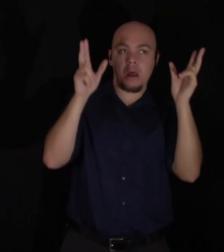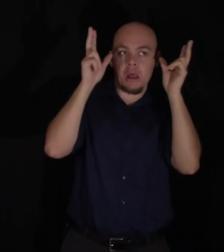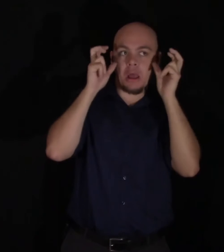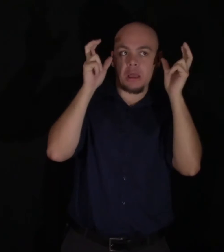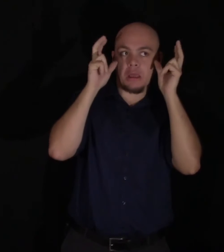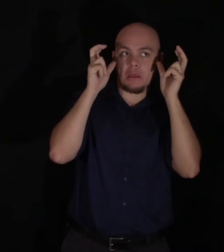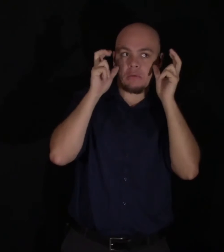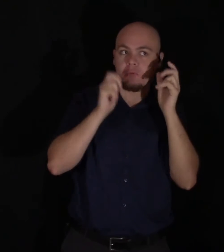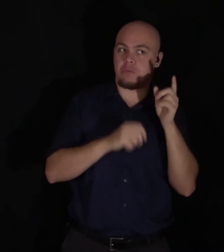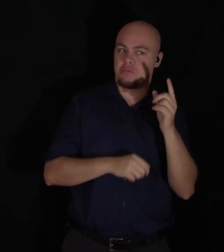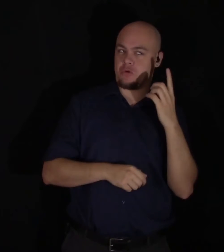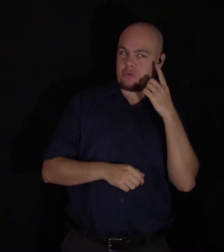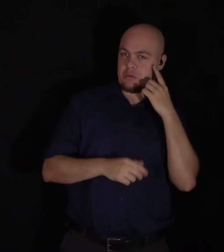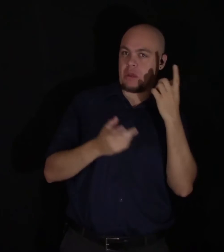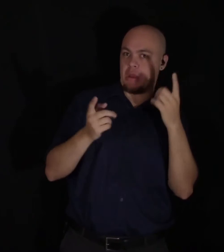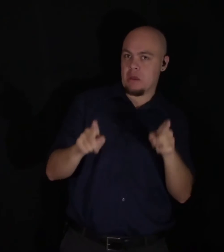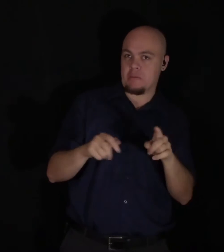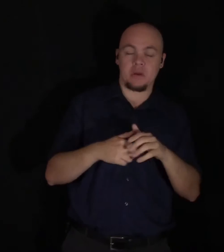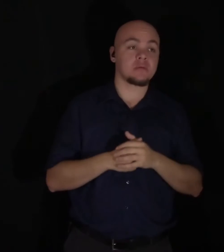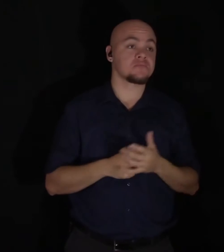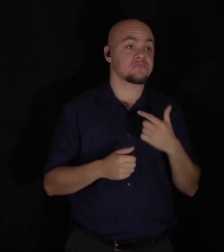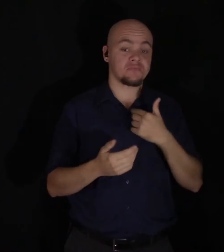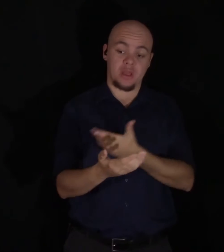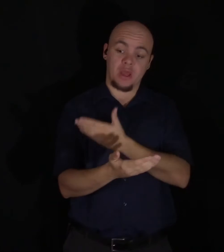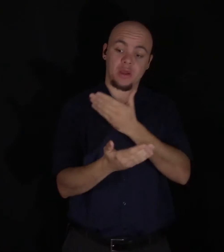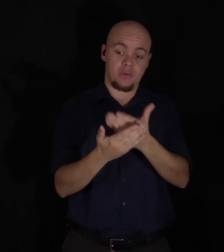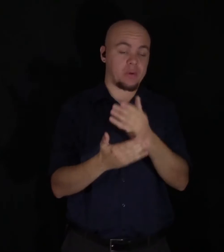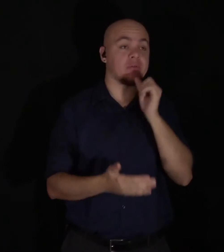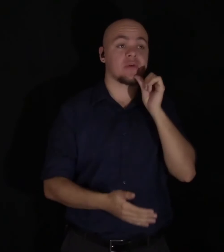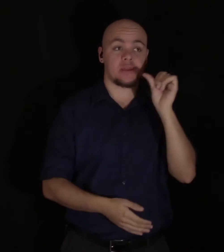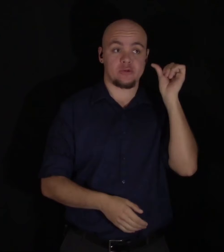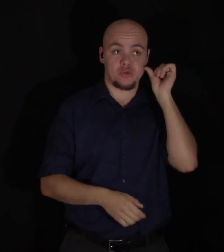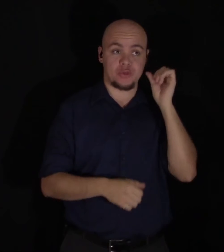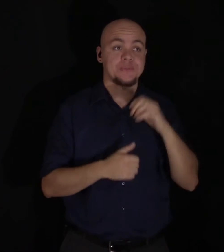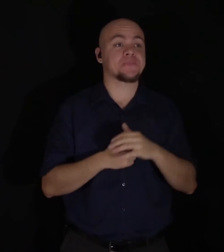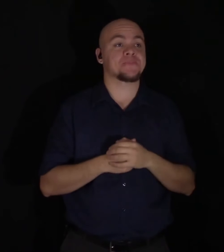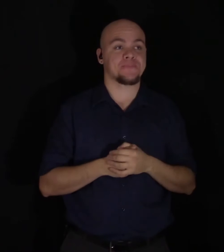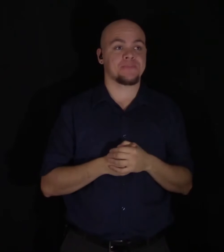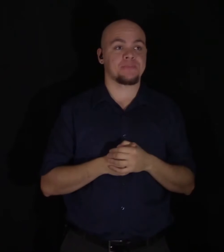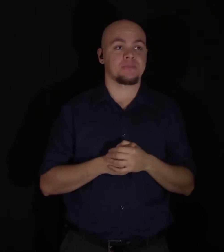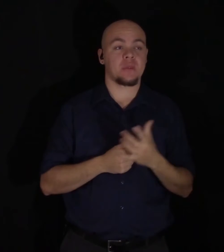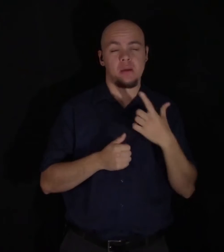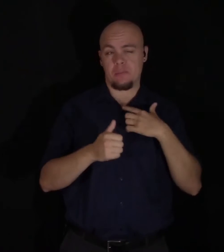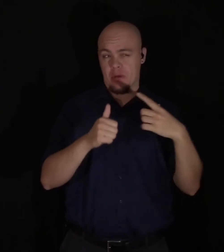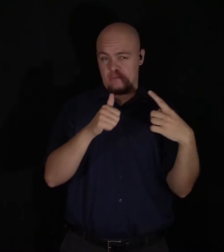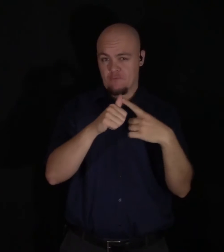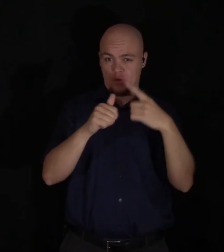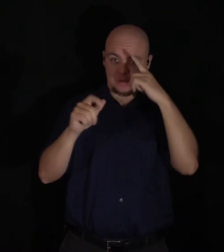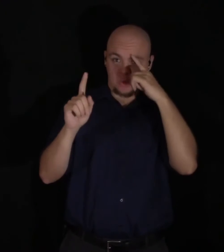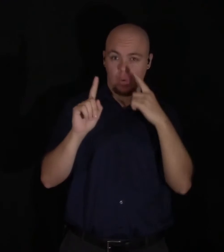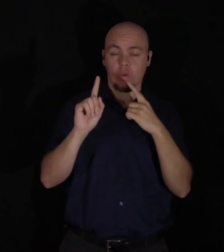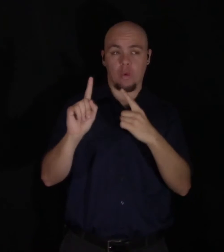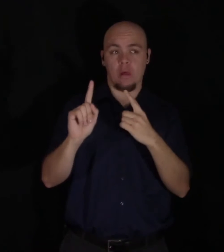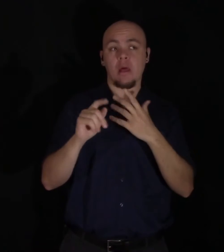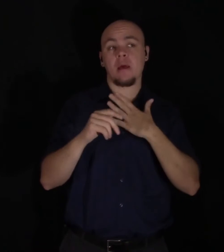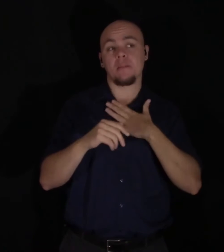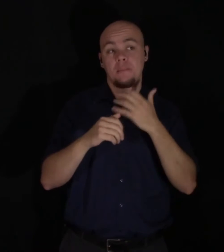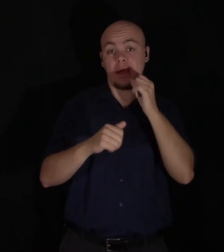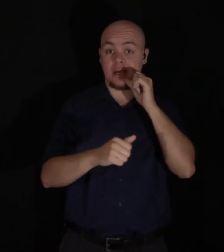forebodings. I arrived here yesterday, and my first task is to assure my dear sister of my